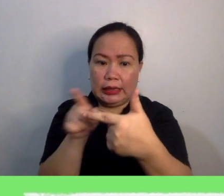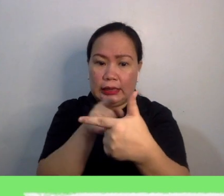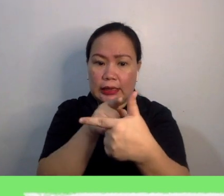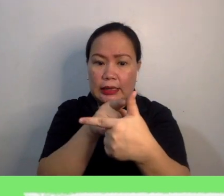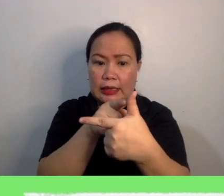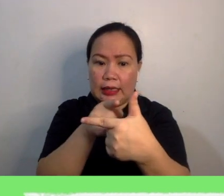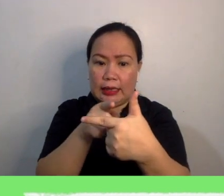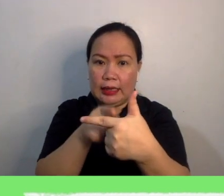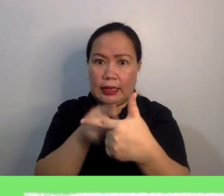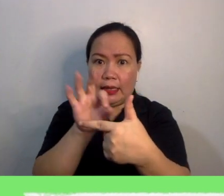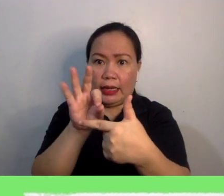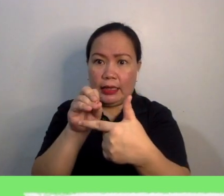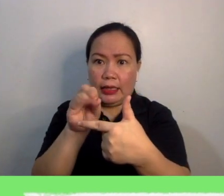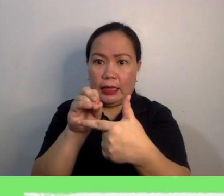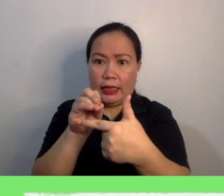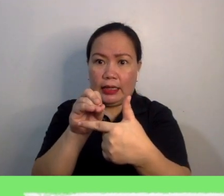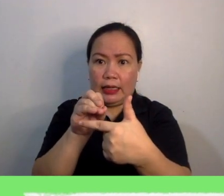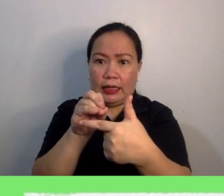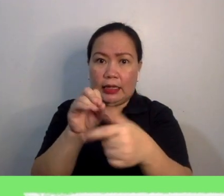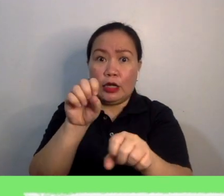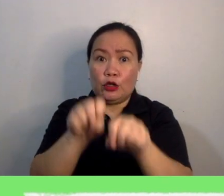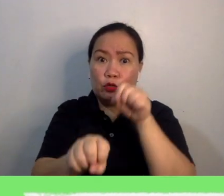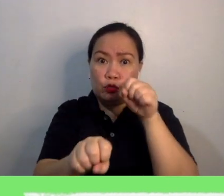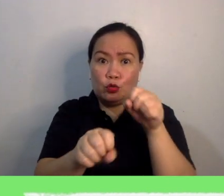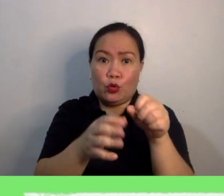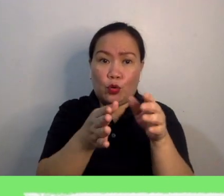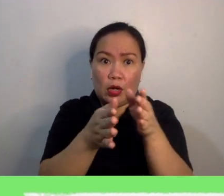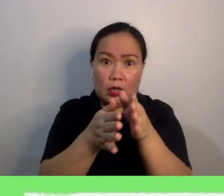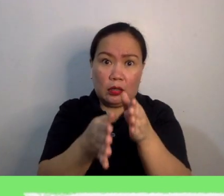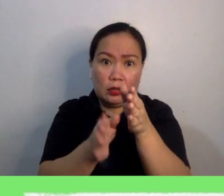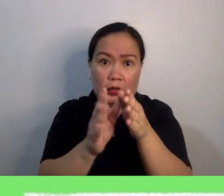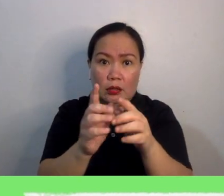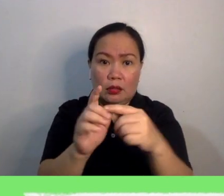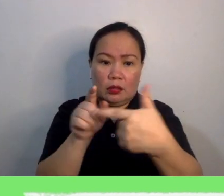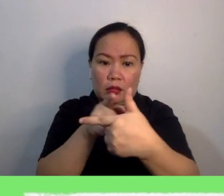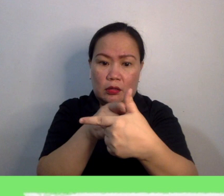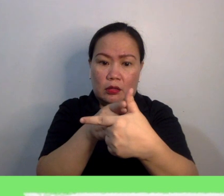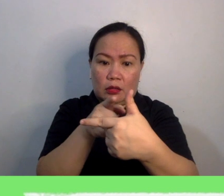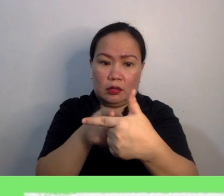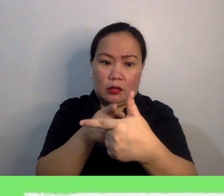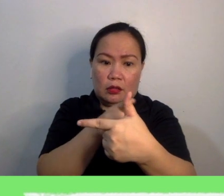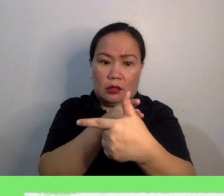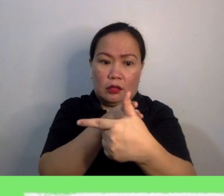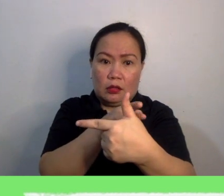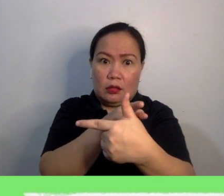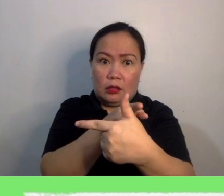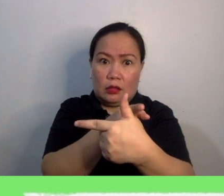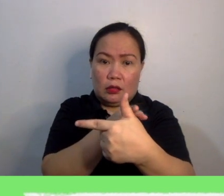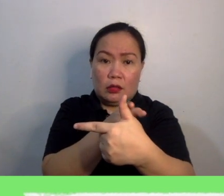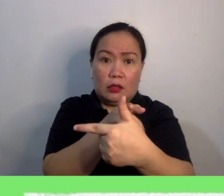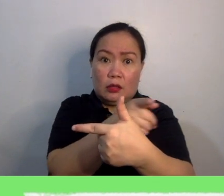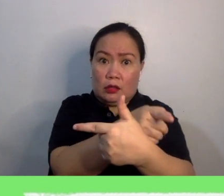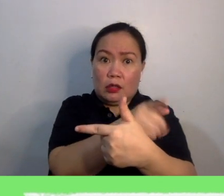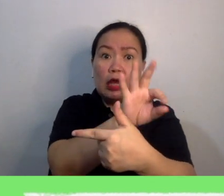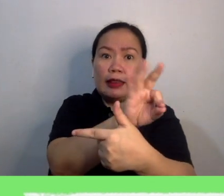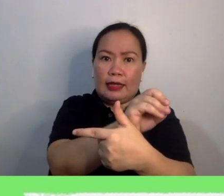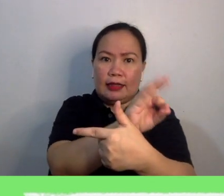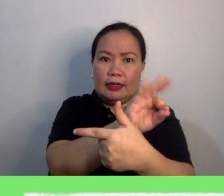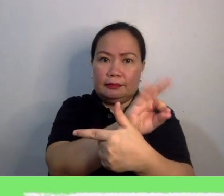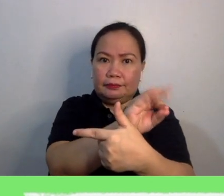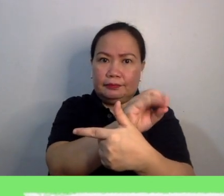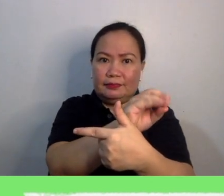if this is 90, therefore, yung katabi niya is also 90 degrees. Automatic